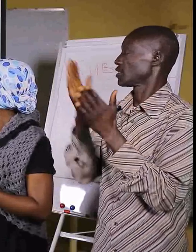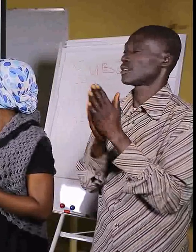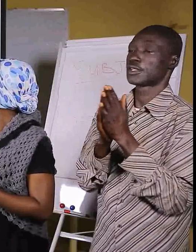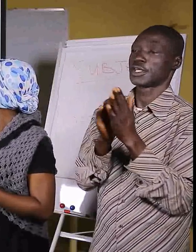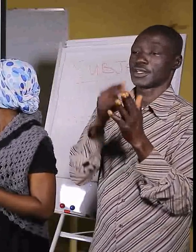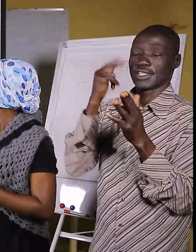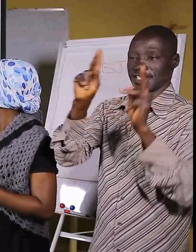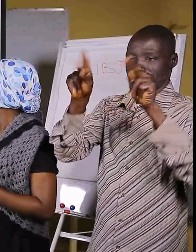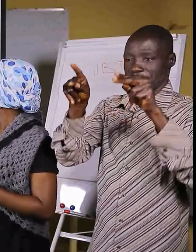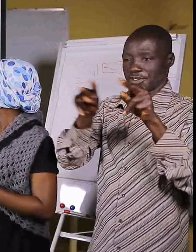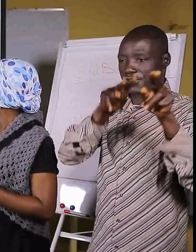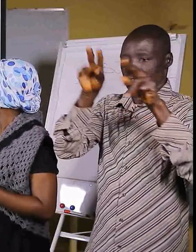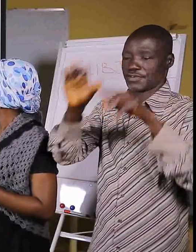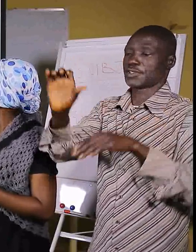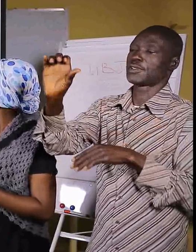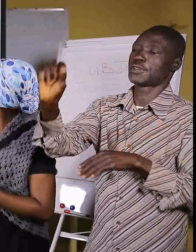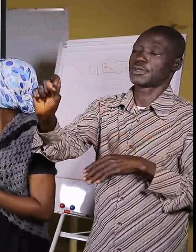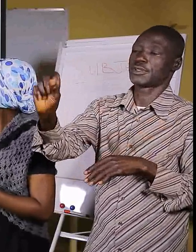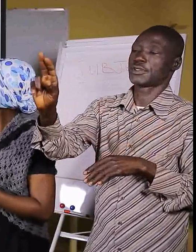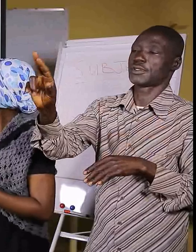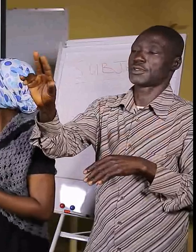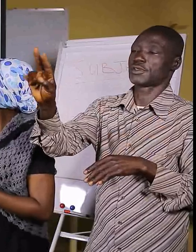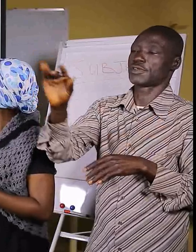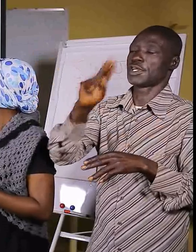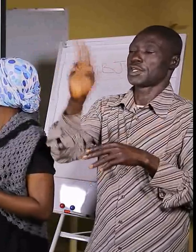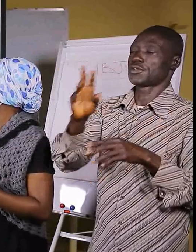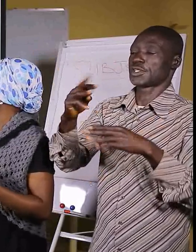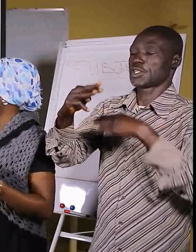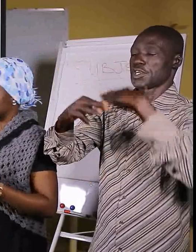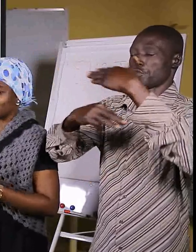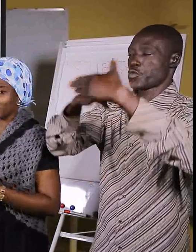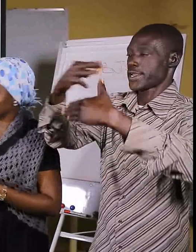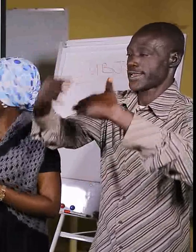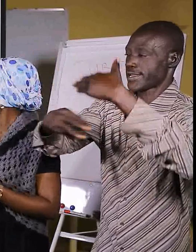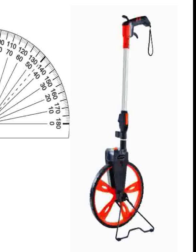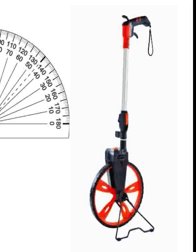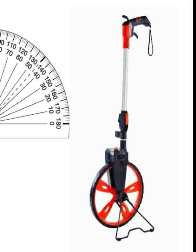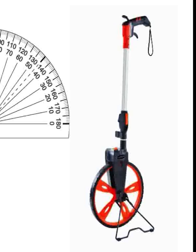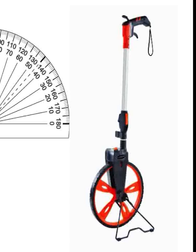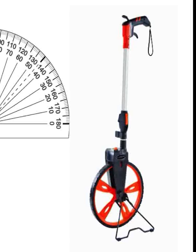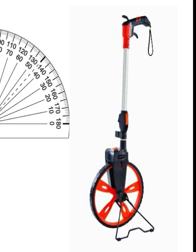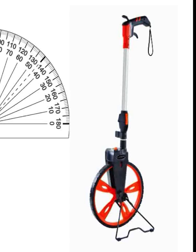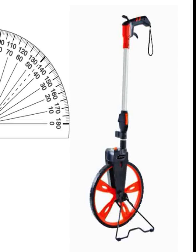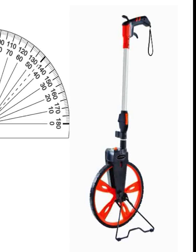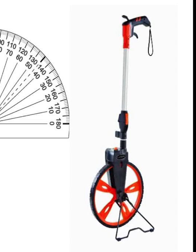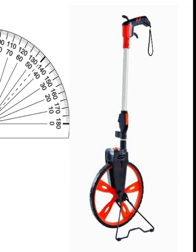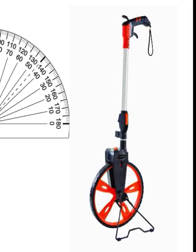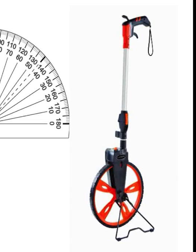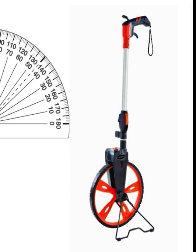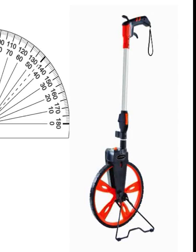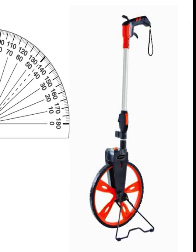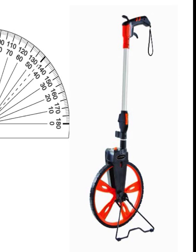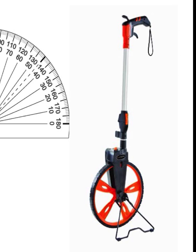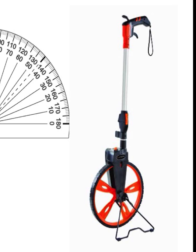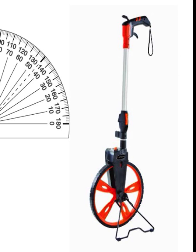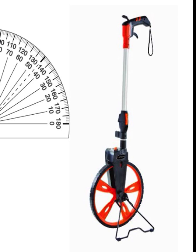see a surveyor using the wheel. On the next page, we have some of the